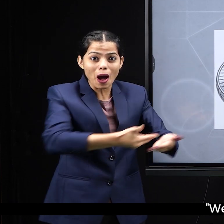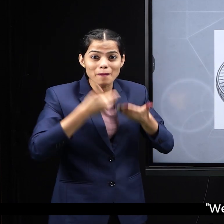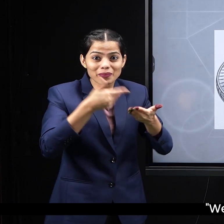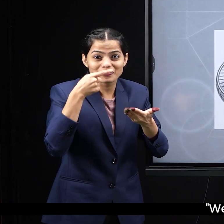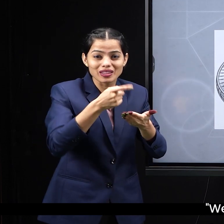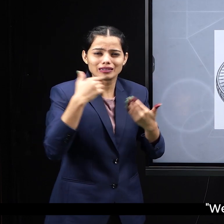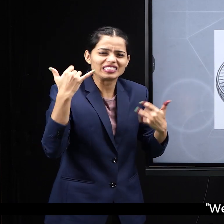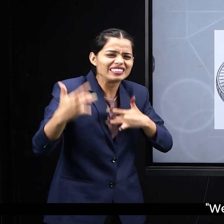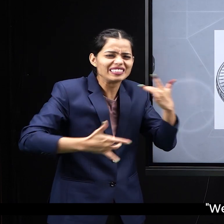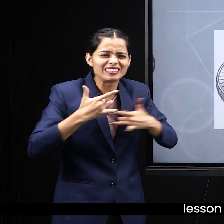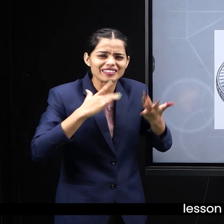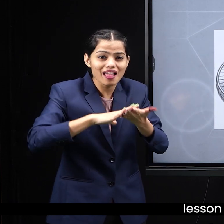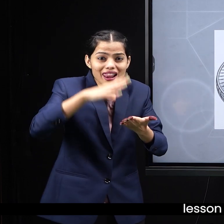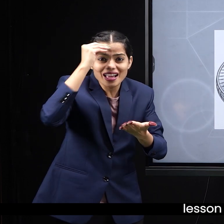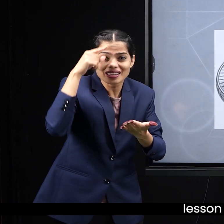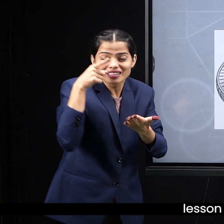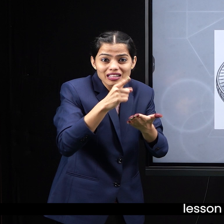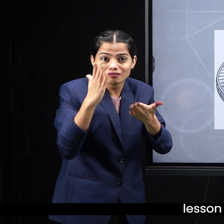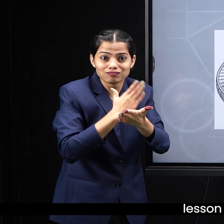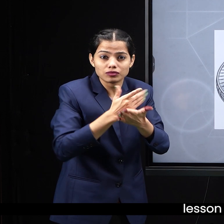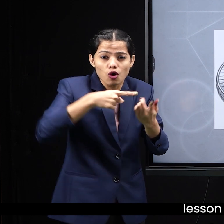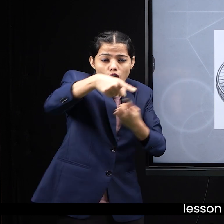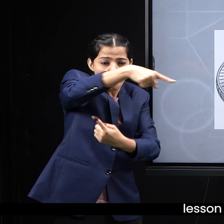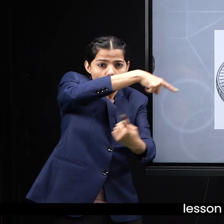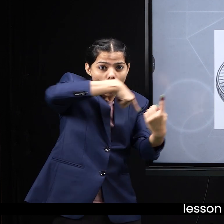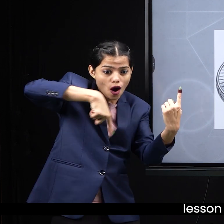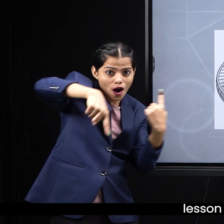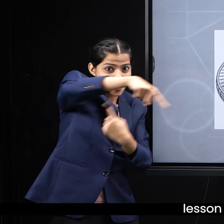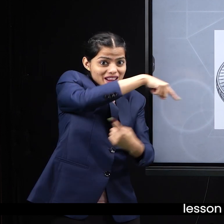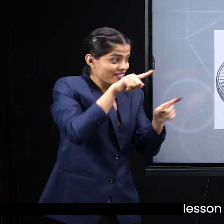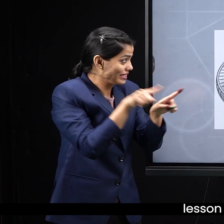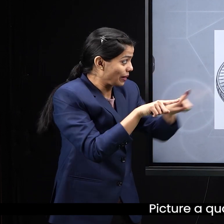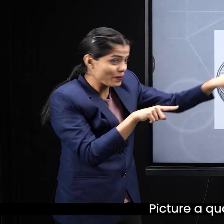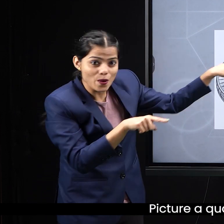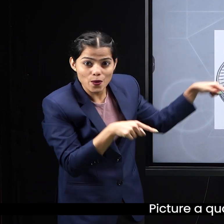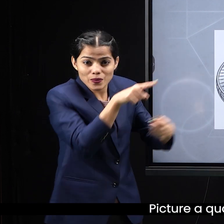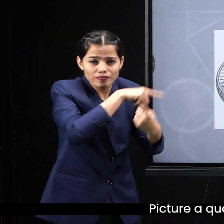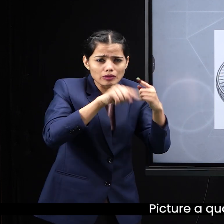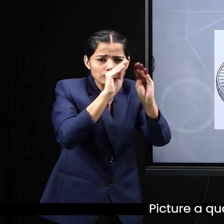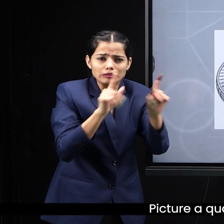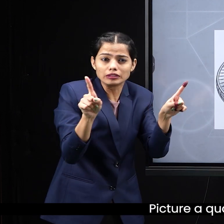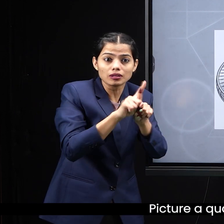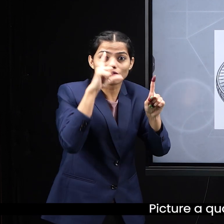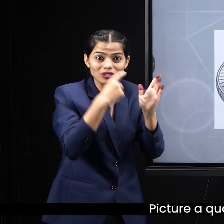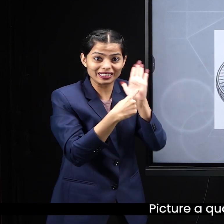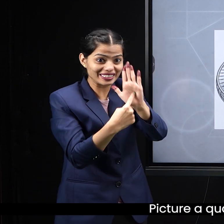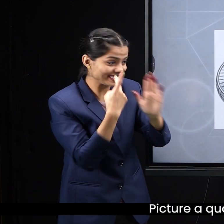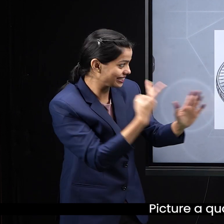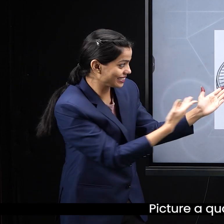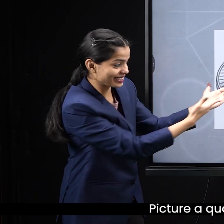Welcome to an exciting lesson on cyclic quadrilaterals. Picture a quadrilateral with its four